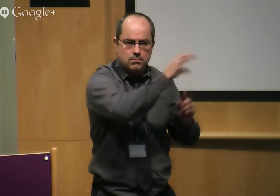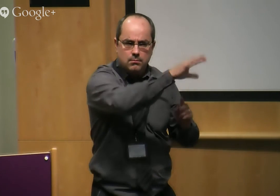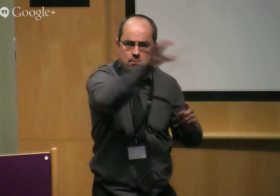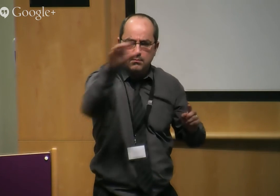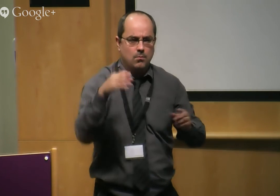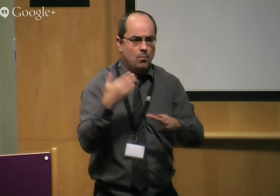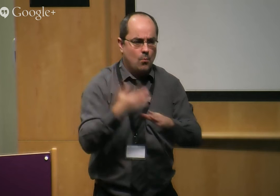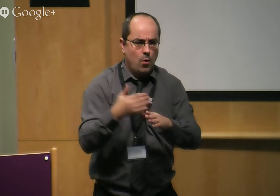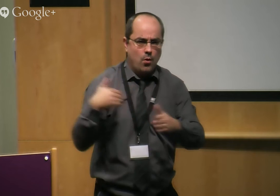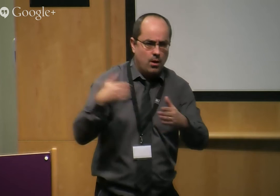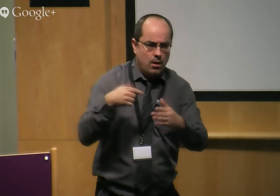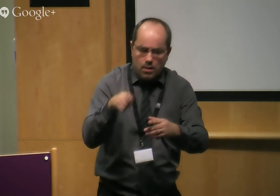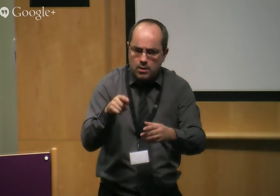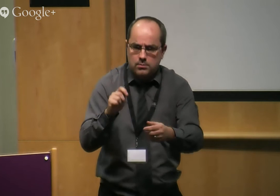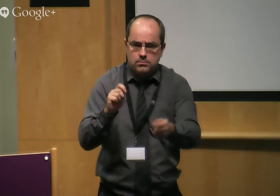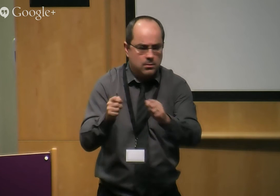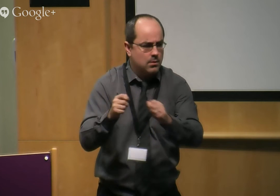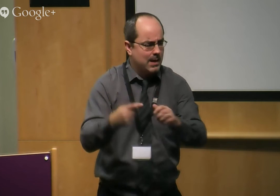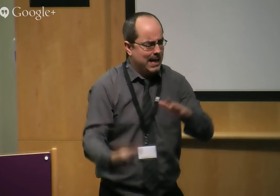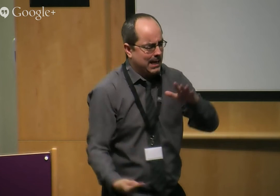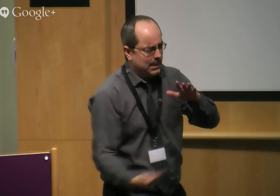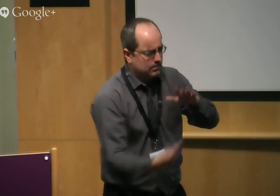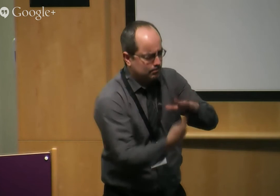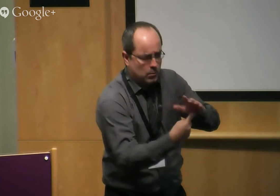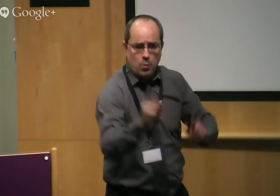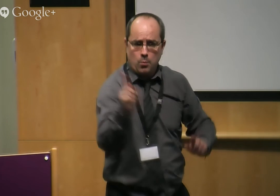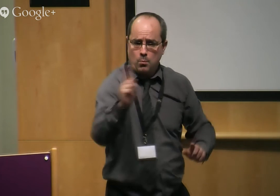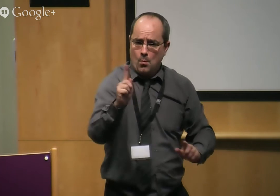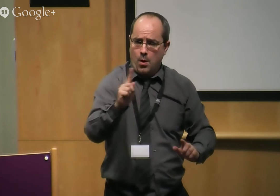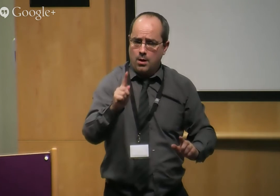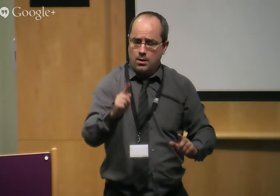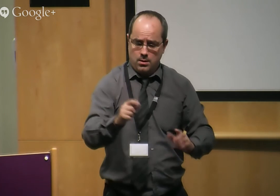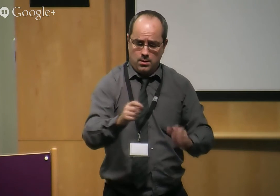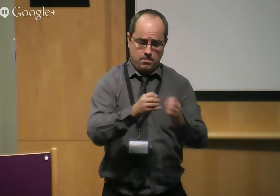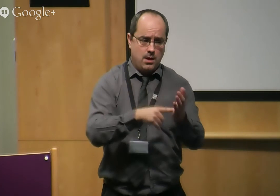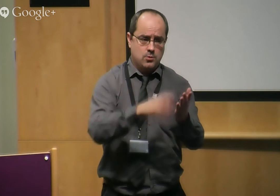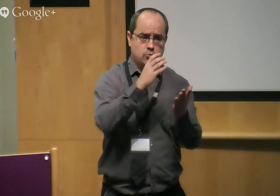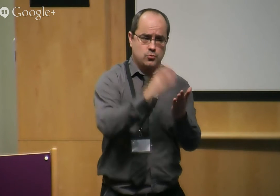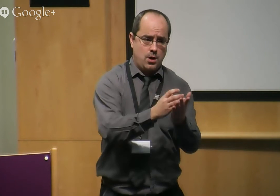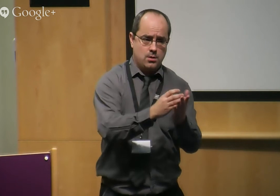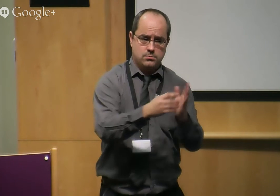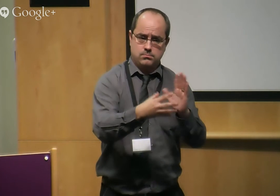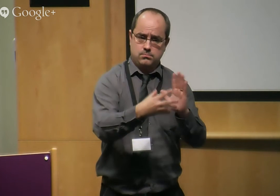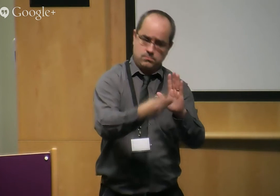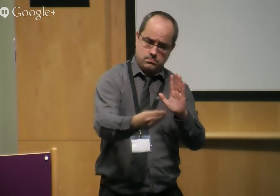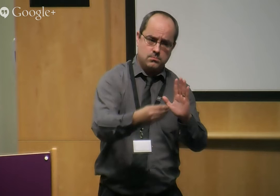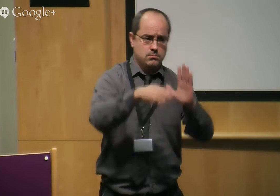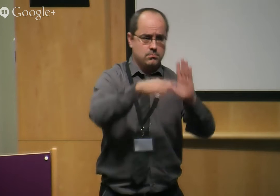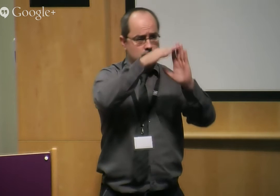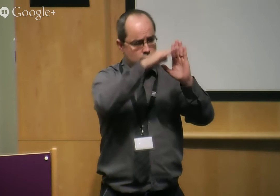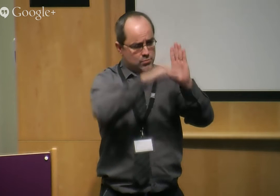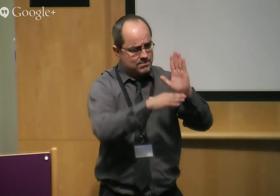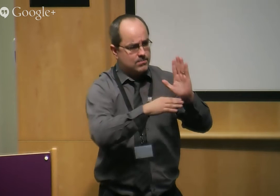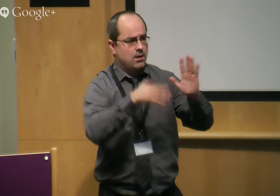a government of the United Kingdom. But we need to look at what changes are coming. Now, the BSL